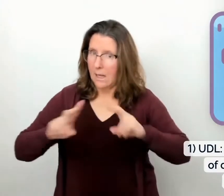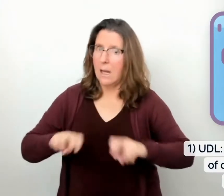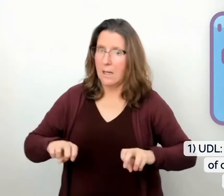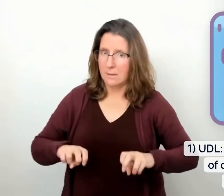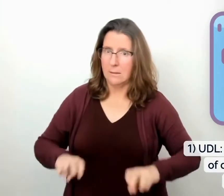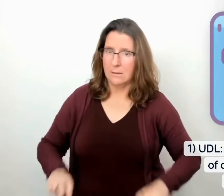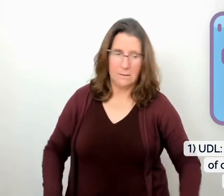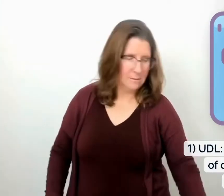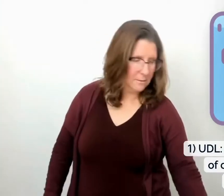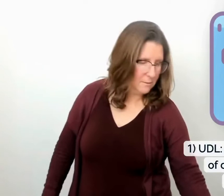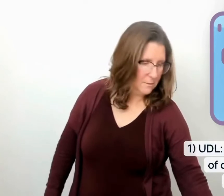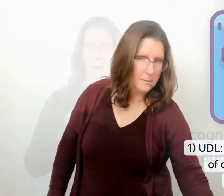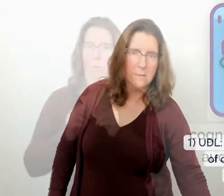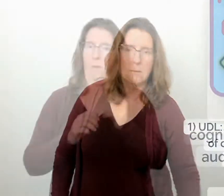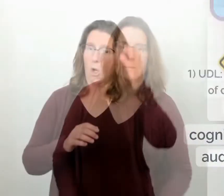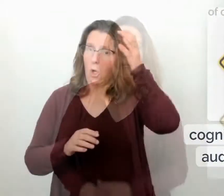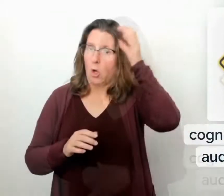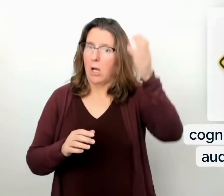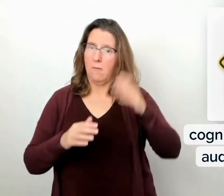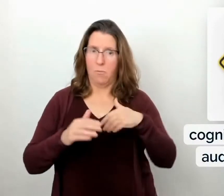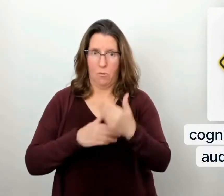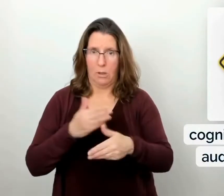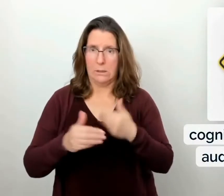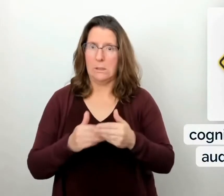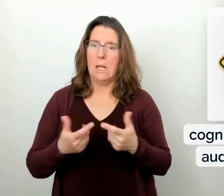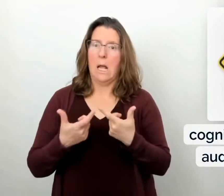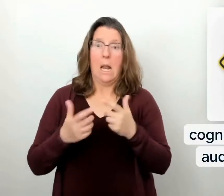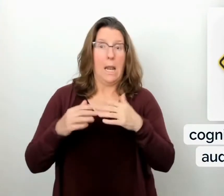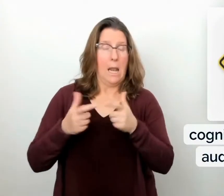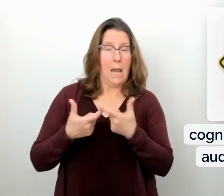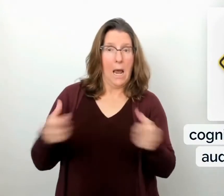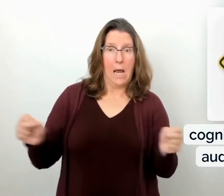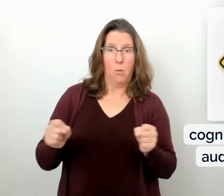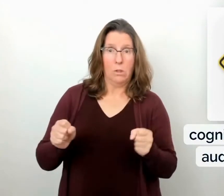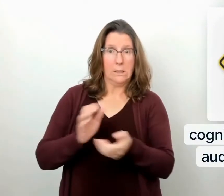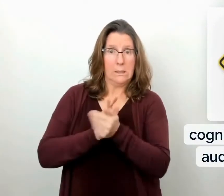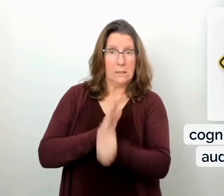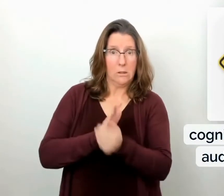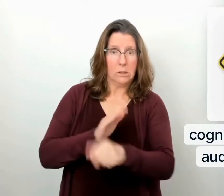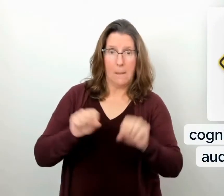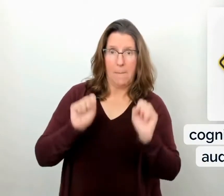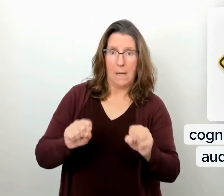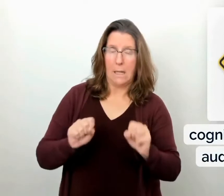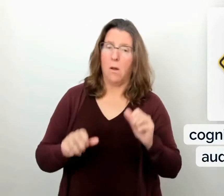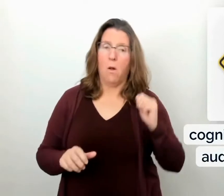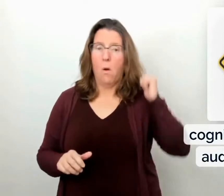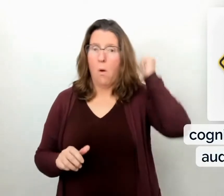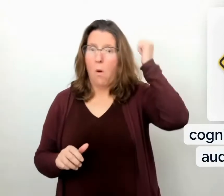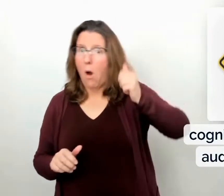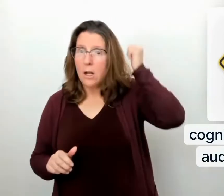to consider these dimensions: cognitive processing, linguistic abilities,